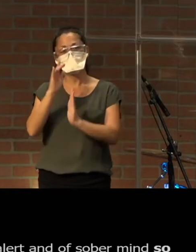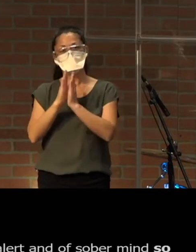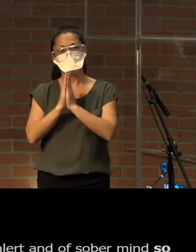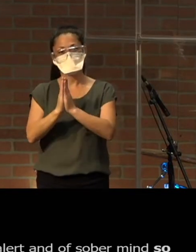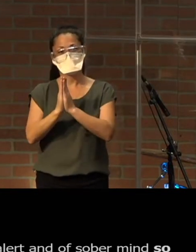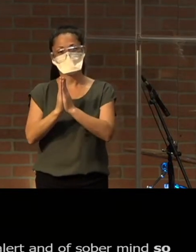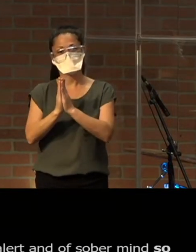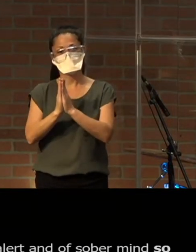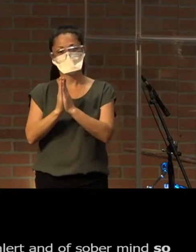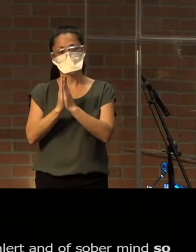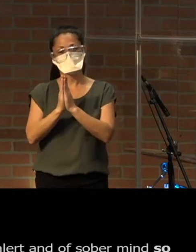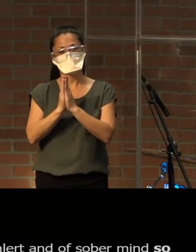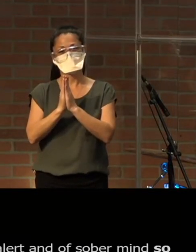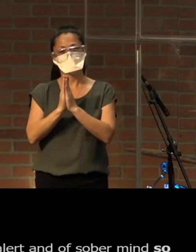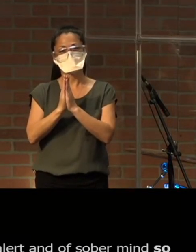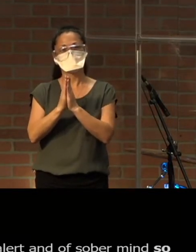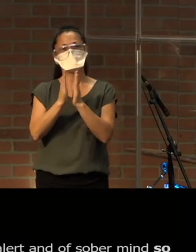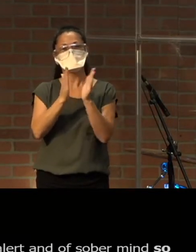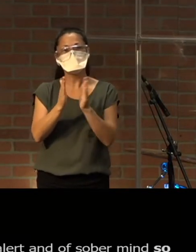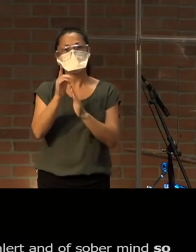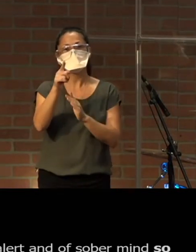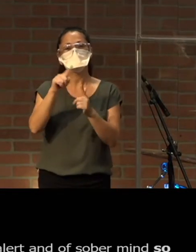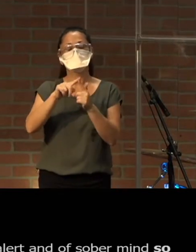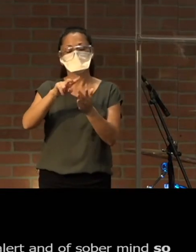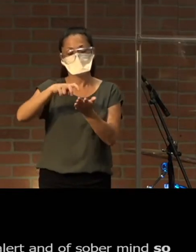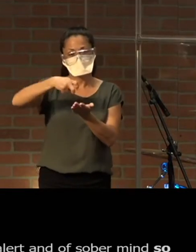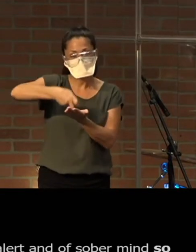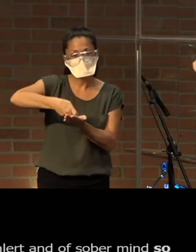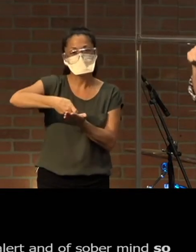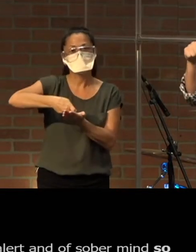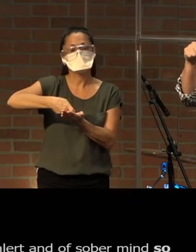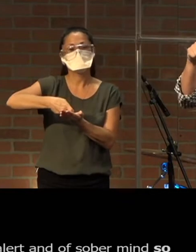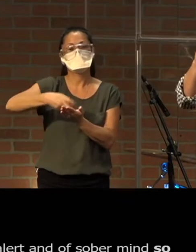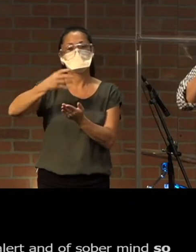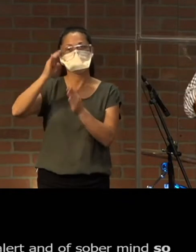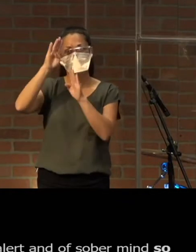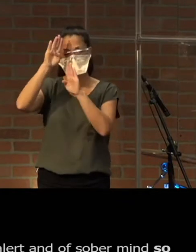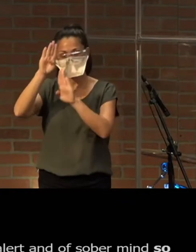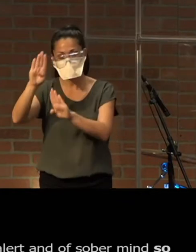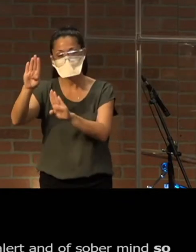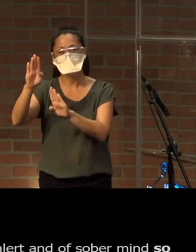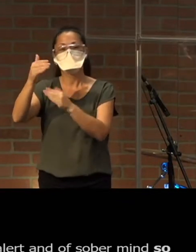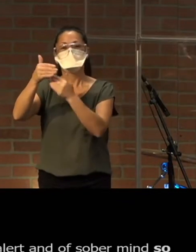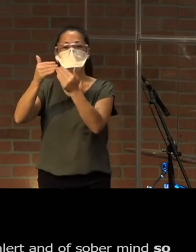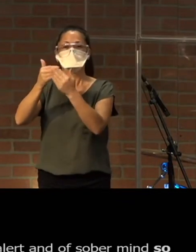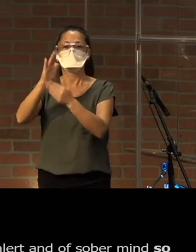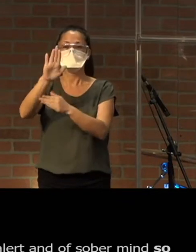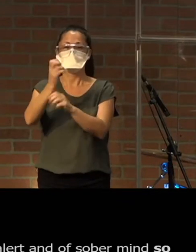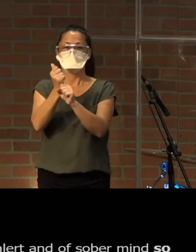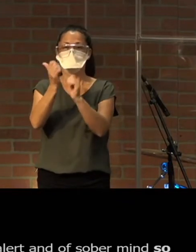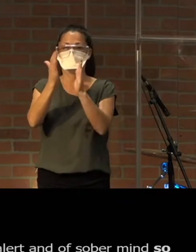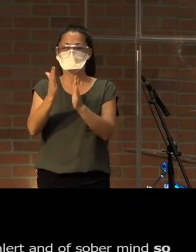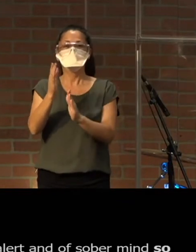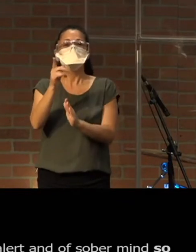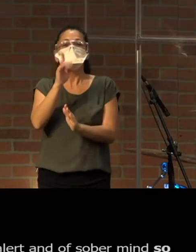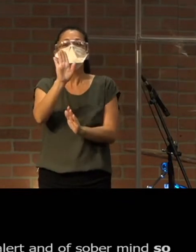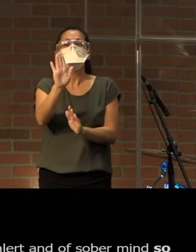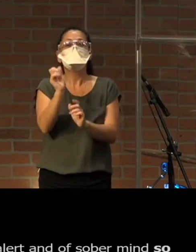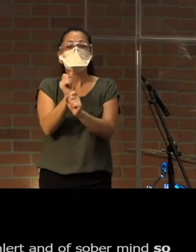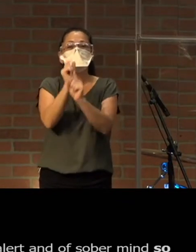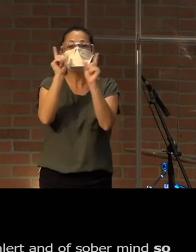They prepare you to bend the knee and to bow before your Maker. So your alertness,